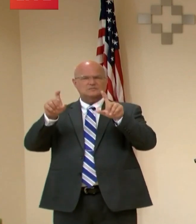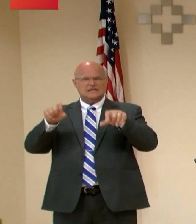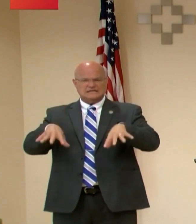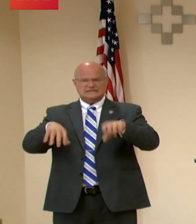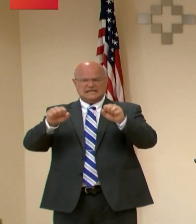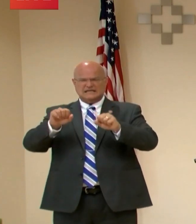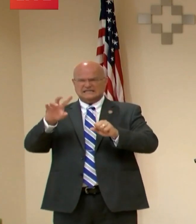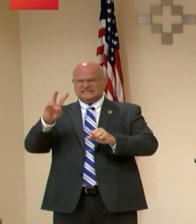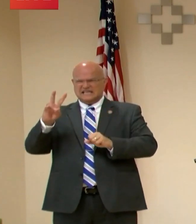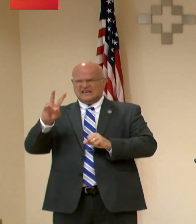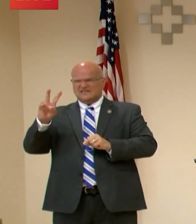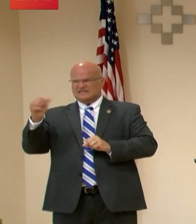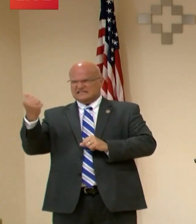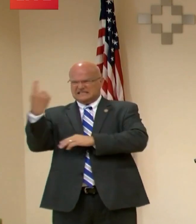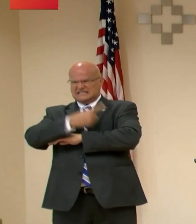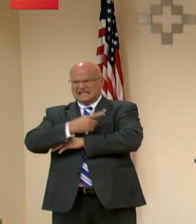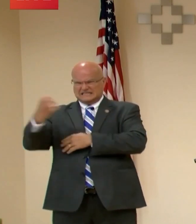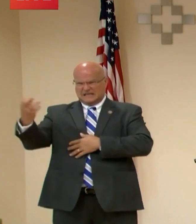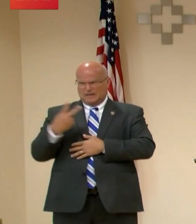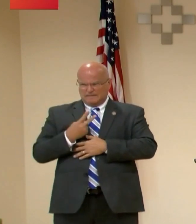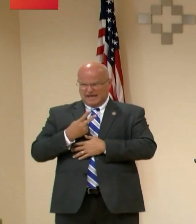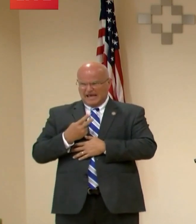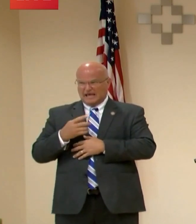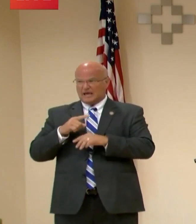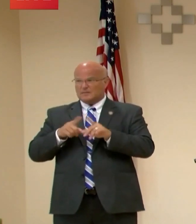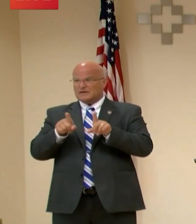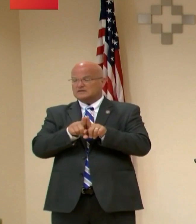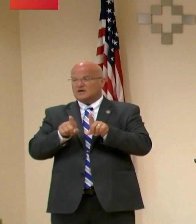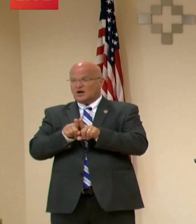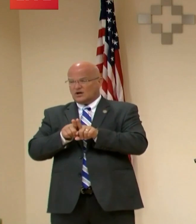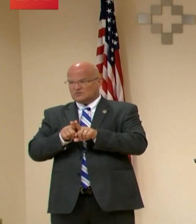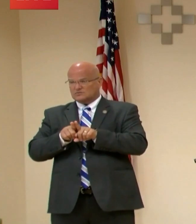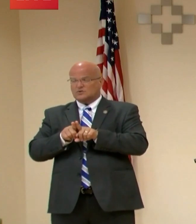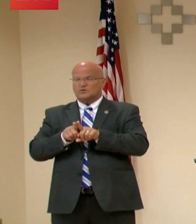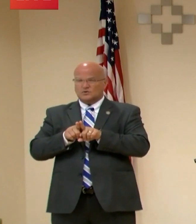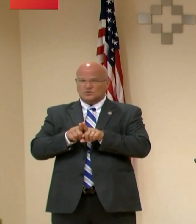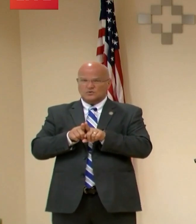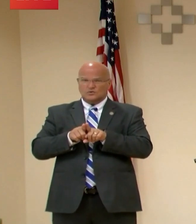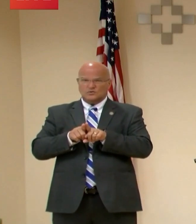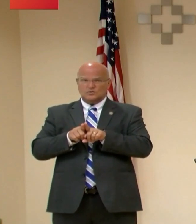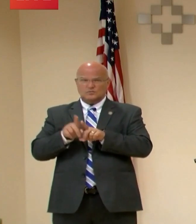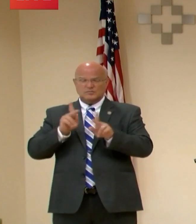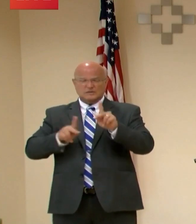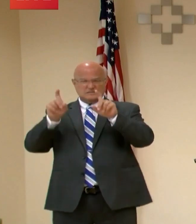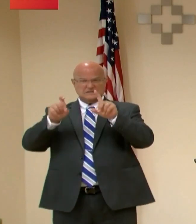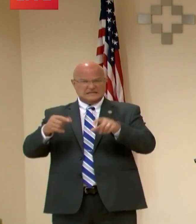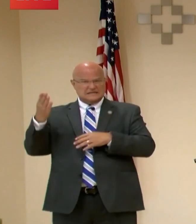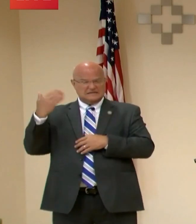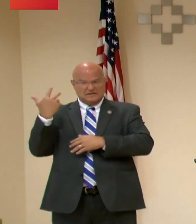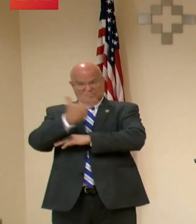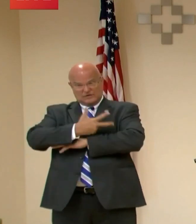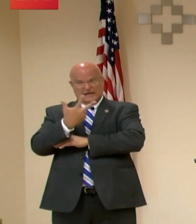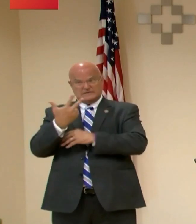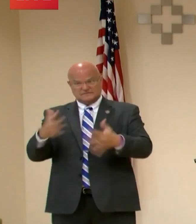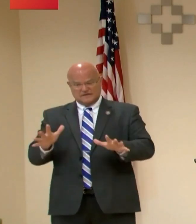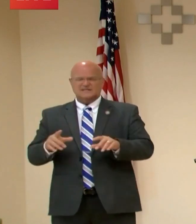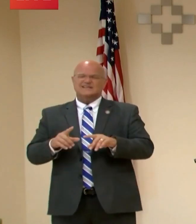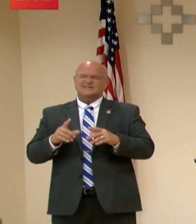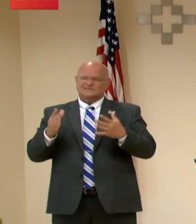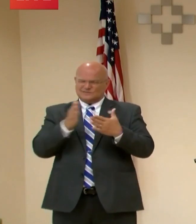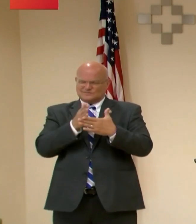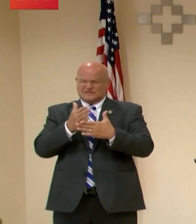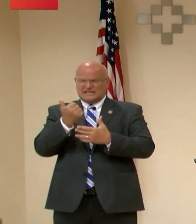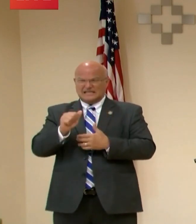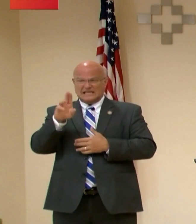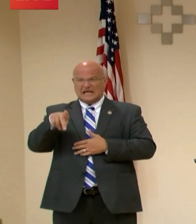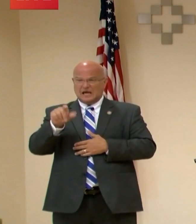taking 7 to 10 days to come back, but it's also all over the place. I've also heard people who've gotten tests back in 3 days.